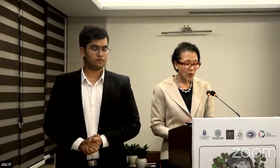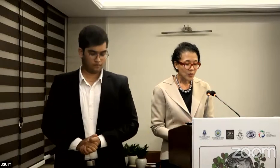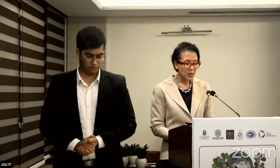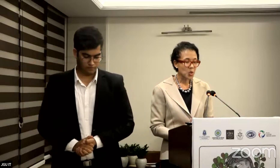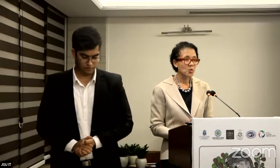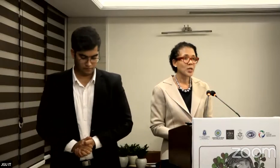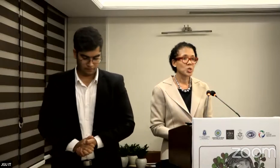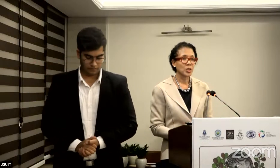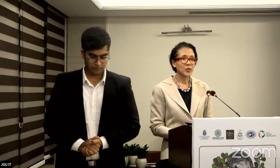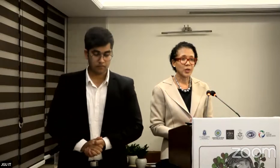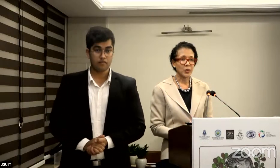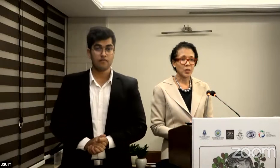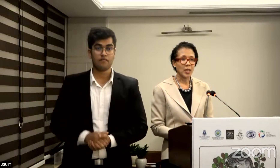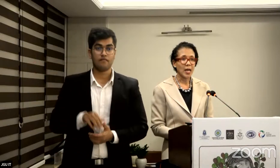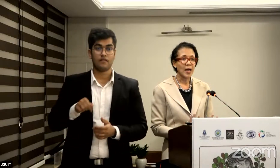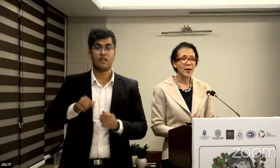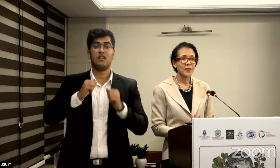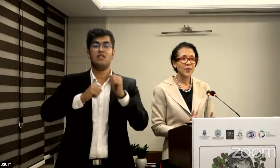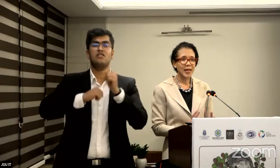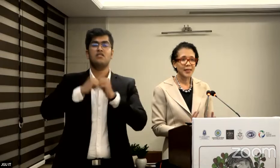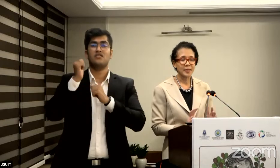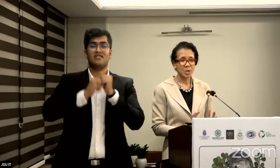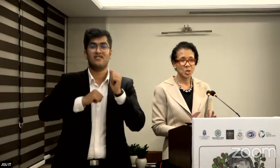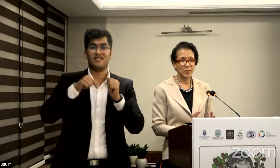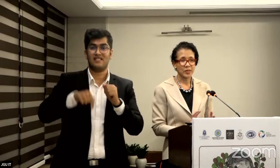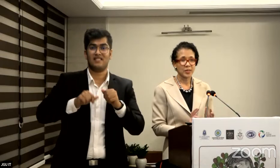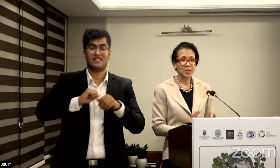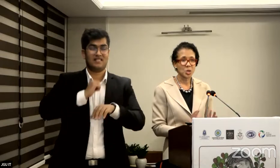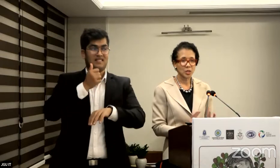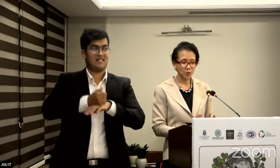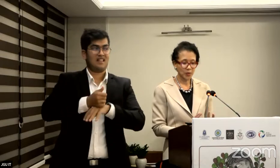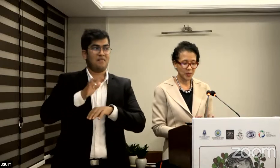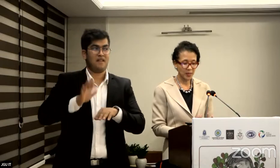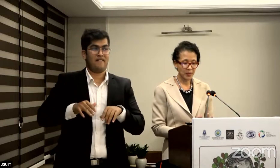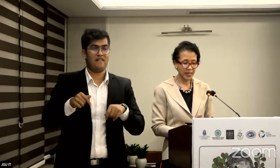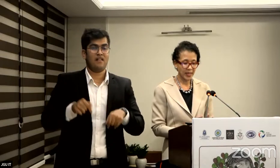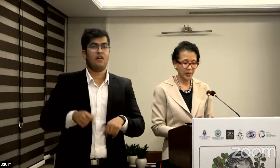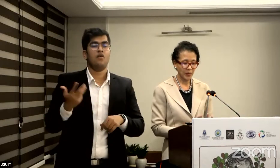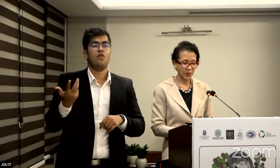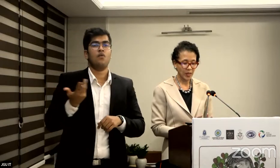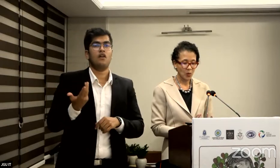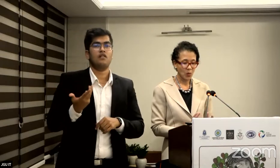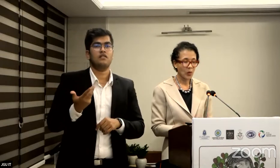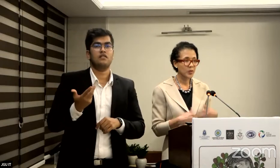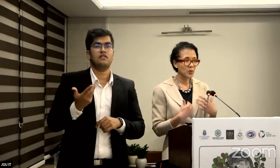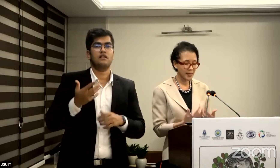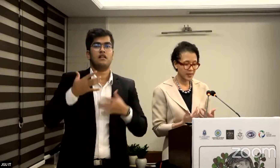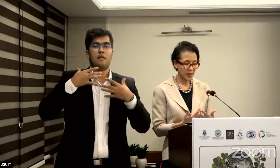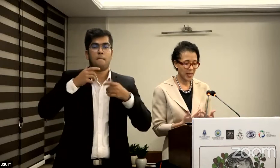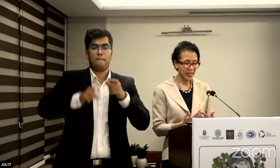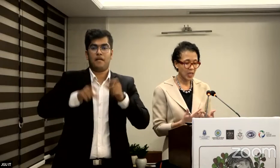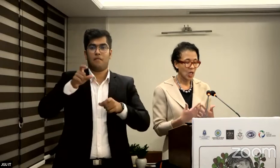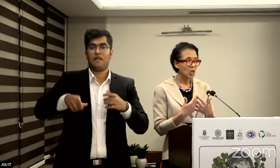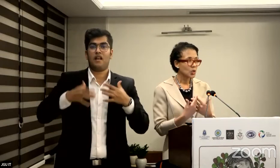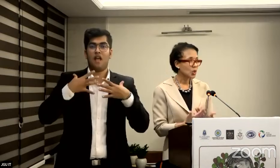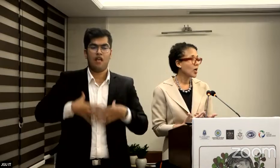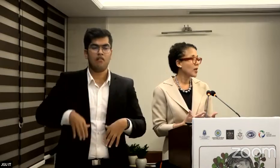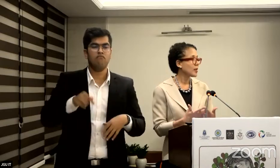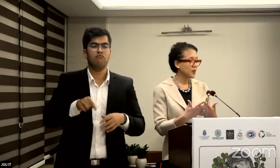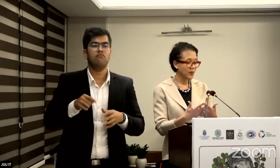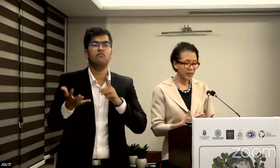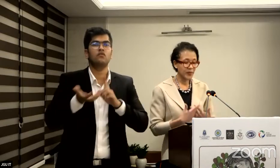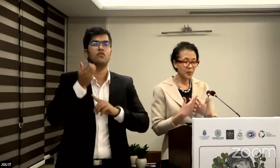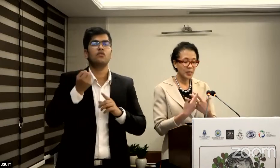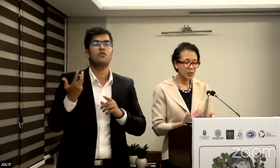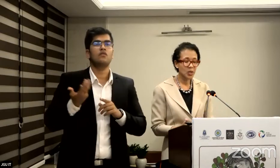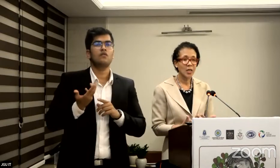The formal structure, though, of that decision, the decision on TRIPS and public health, what was granted by it, took on